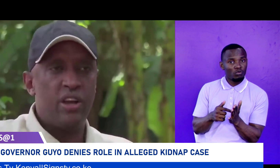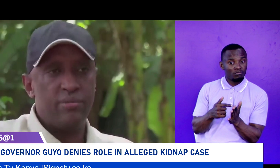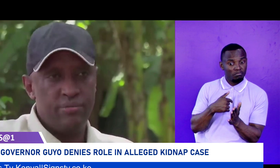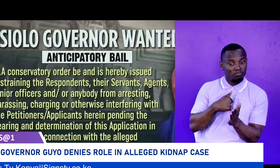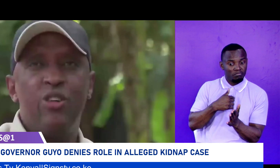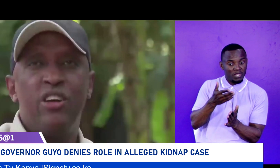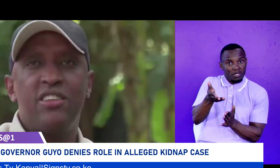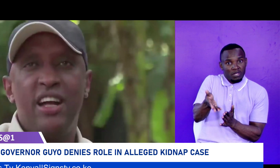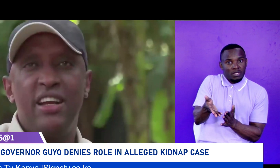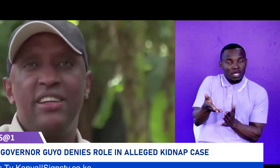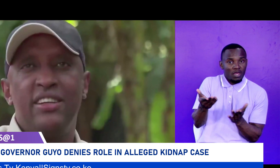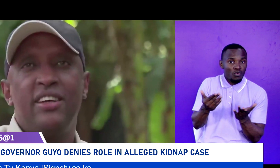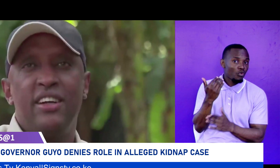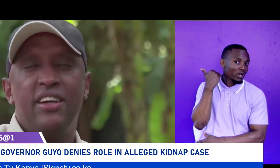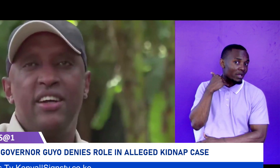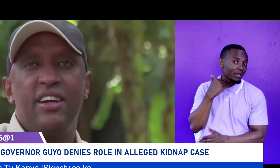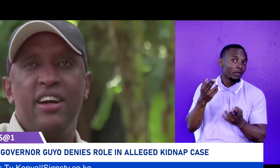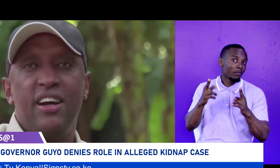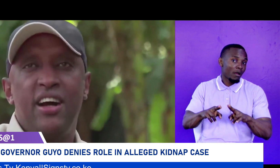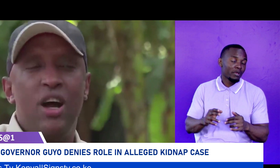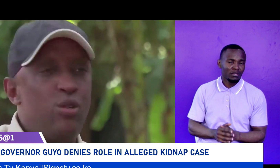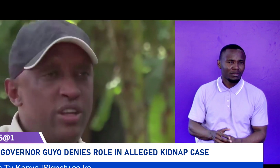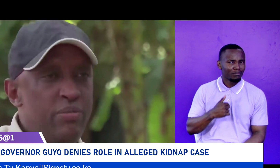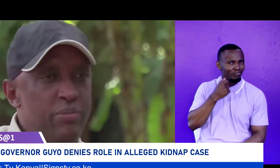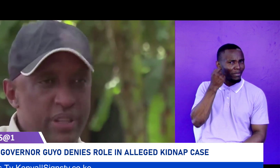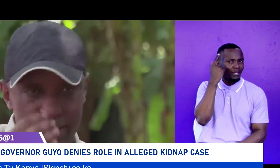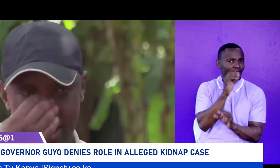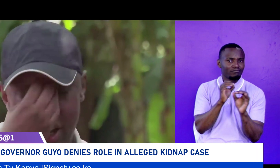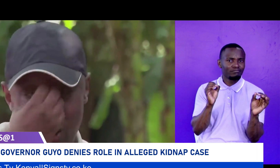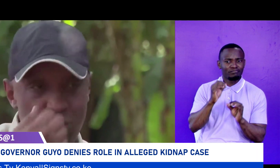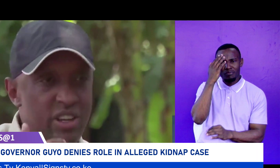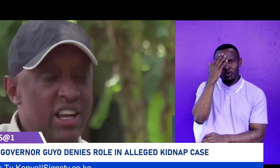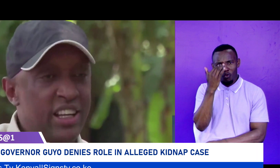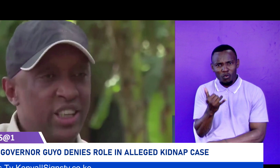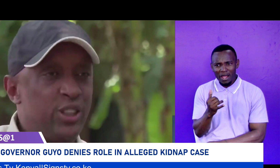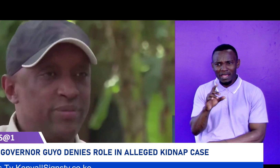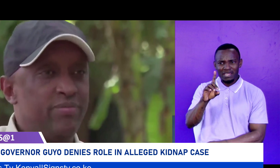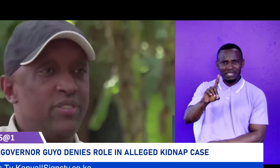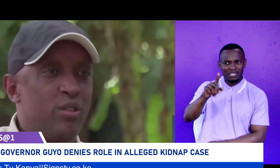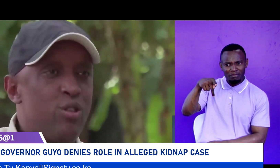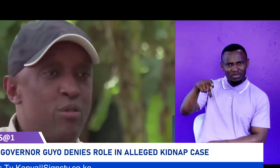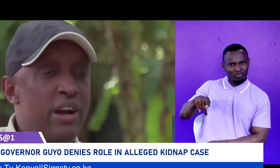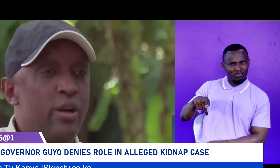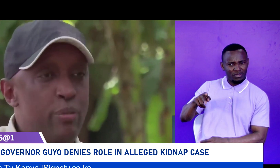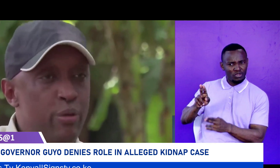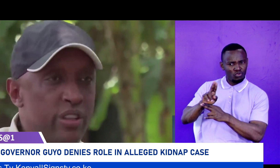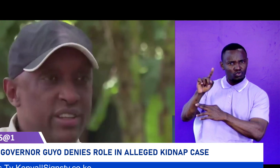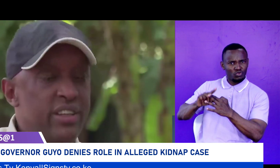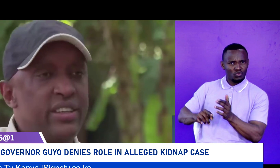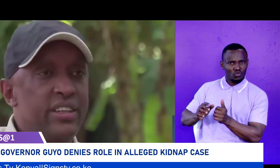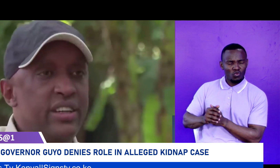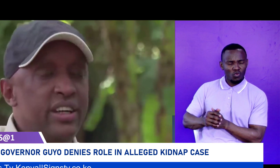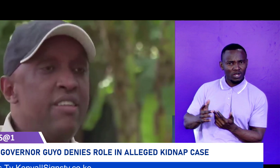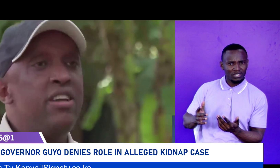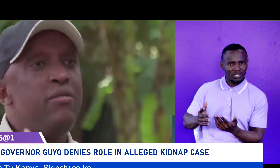crime. I don't understand how DPP can use an allegation from my opponent even